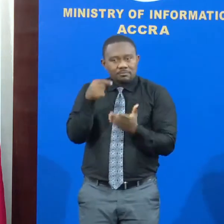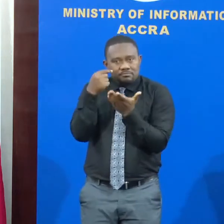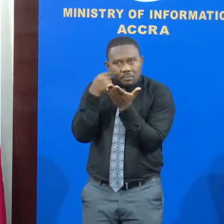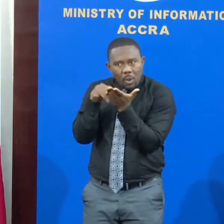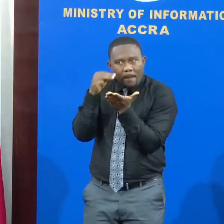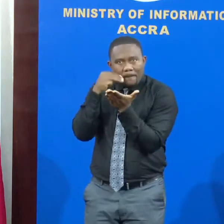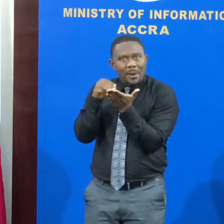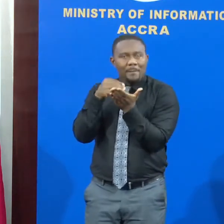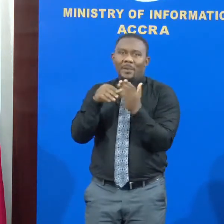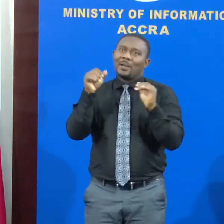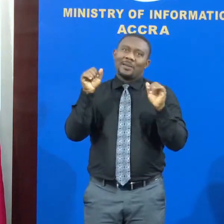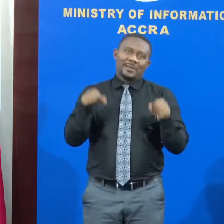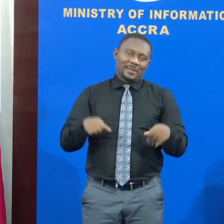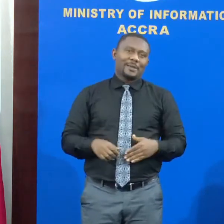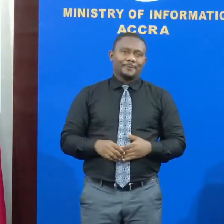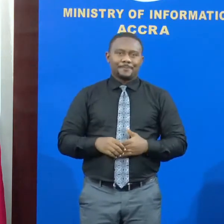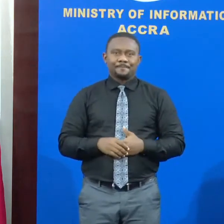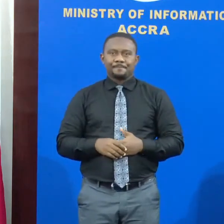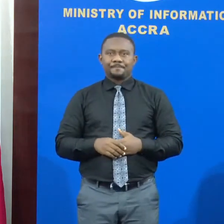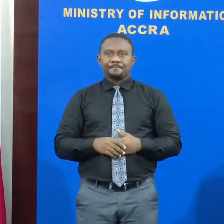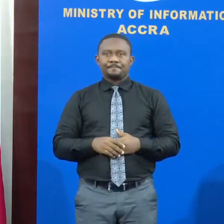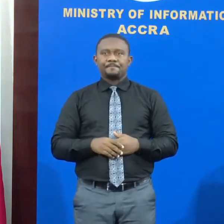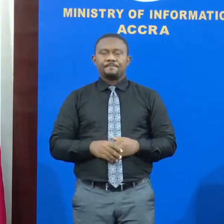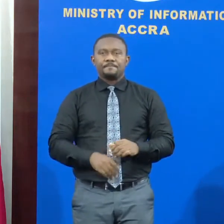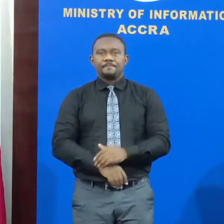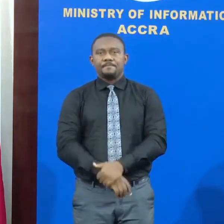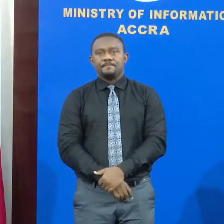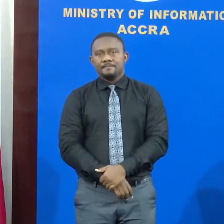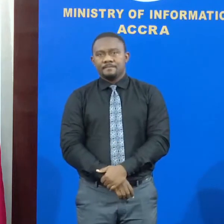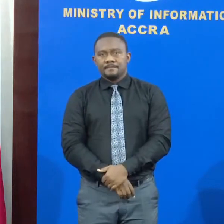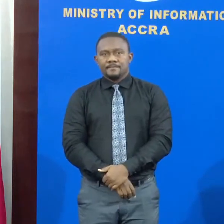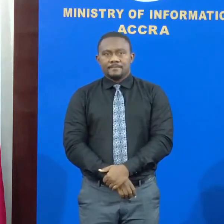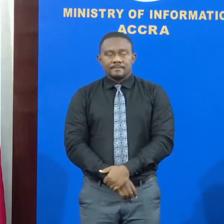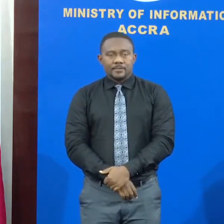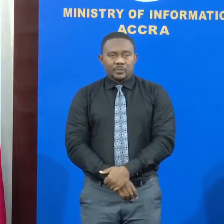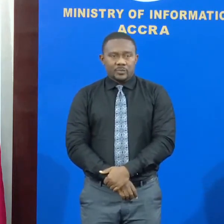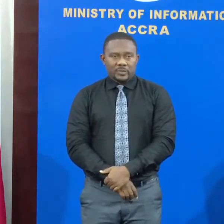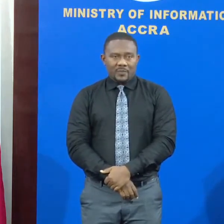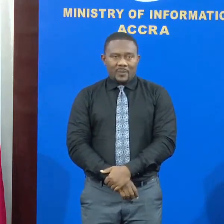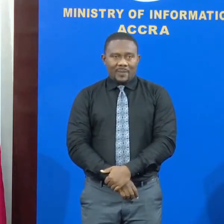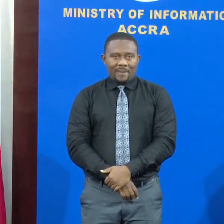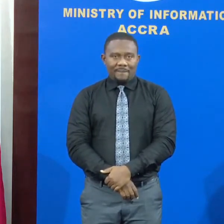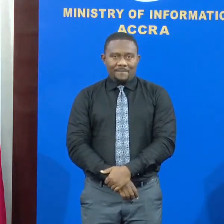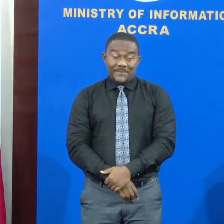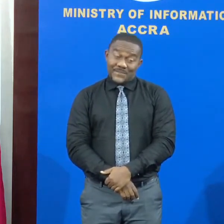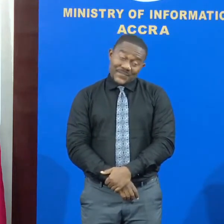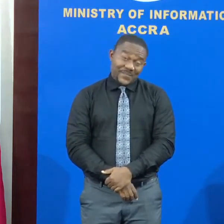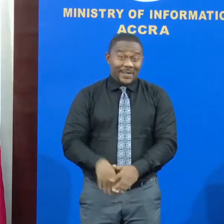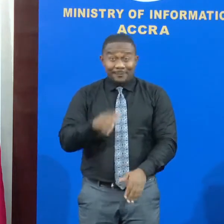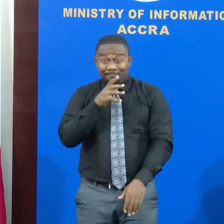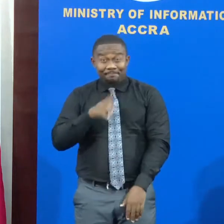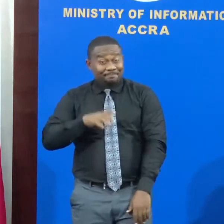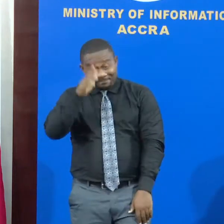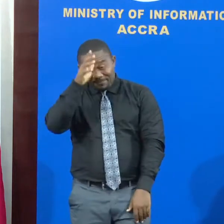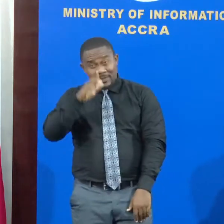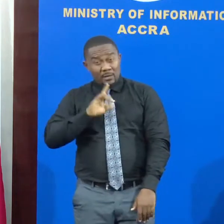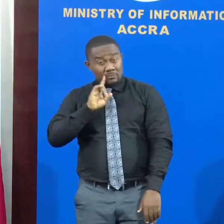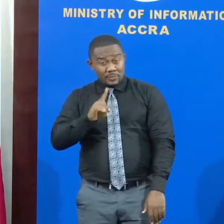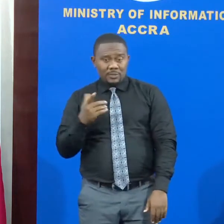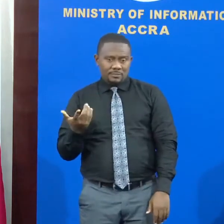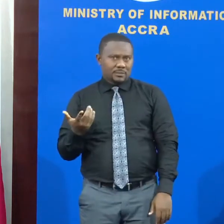and accurate database with respect to births and deaths registry. So, ladies and gentlemen, bringing this to an end,